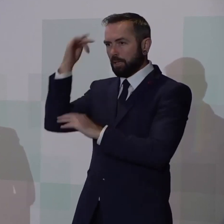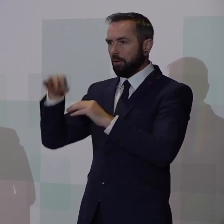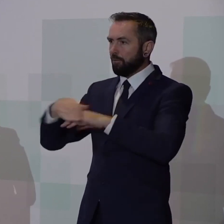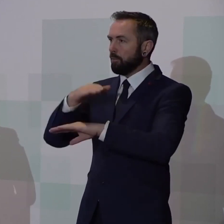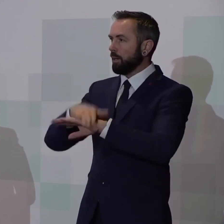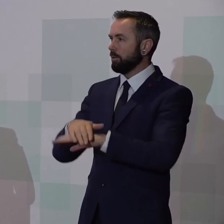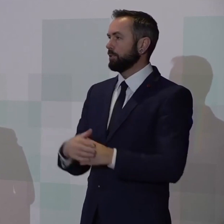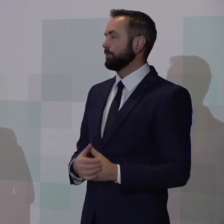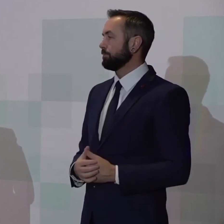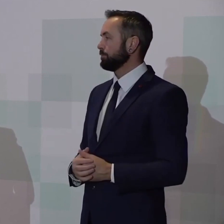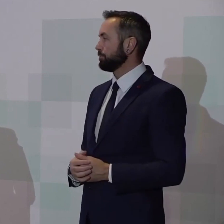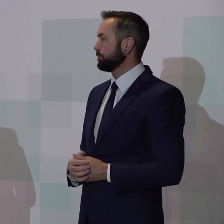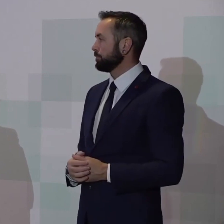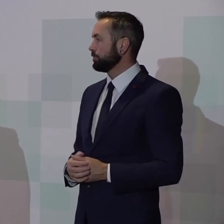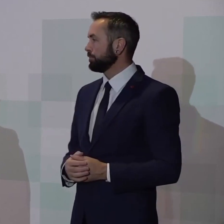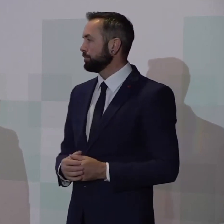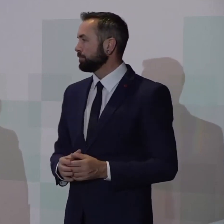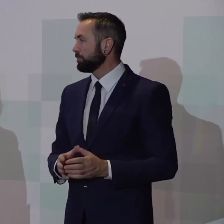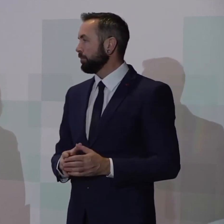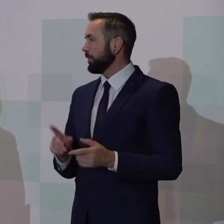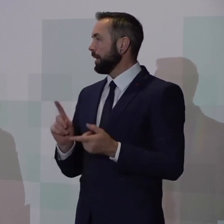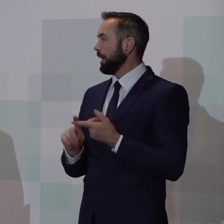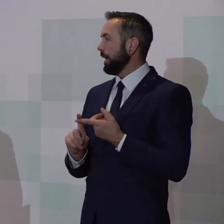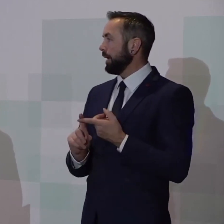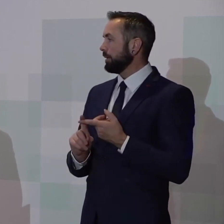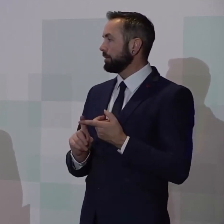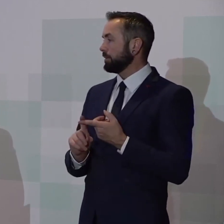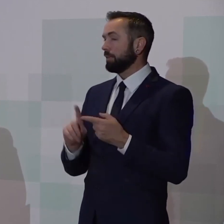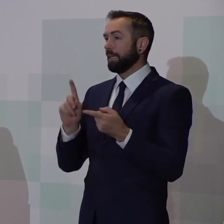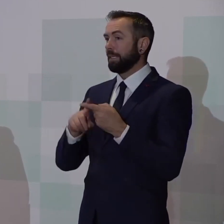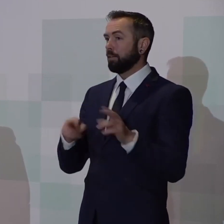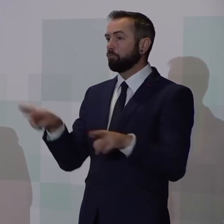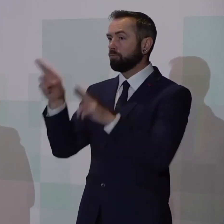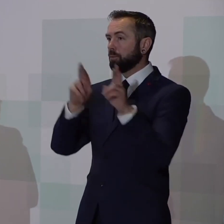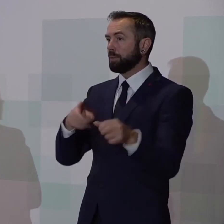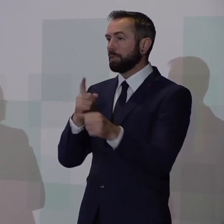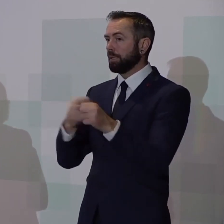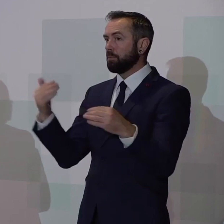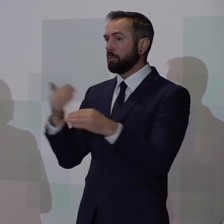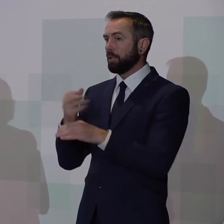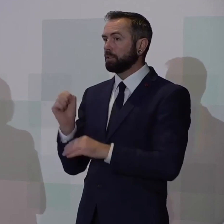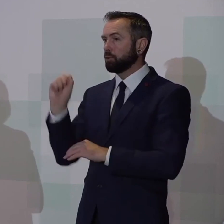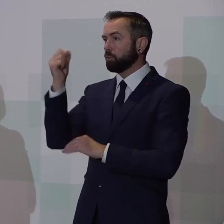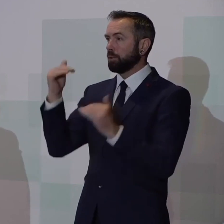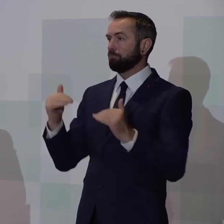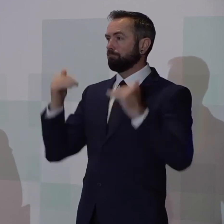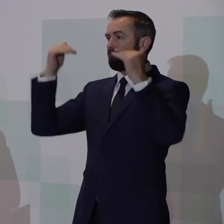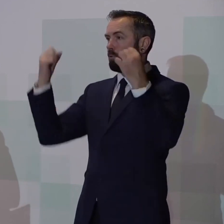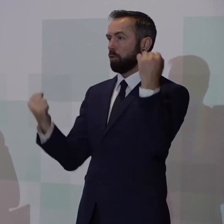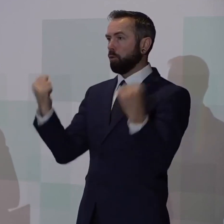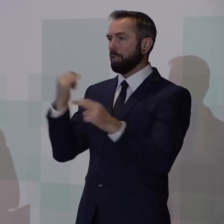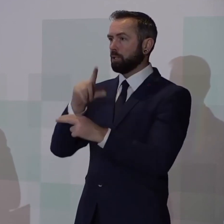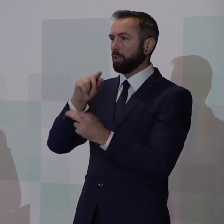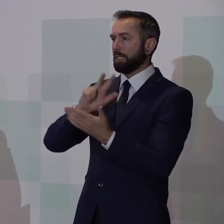marriage. And again, this was reiterated by the Supreme Court in a 2018